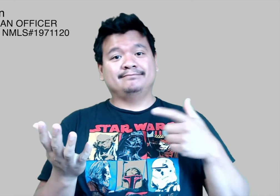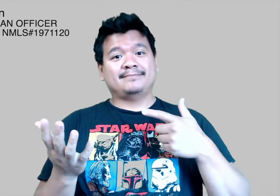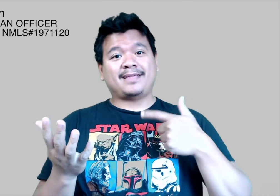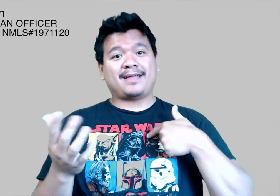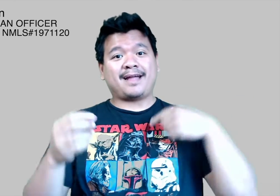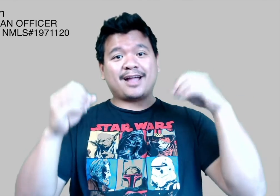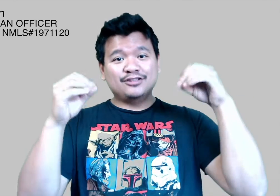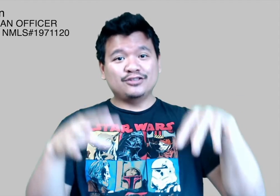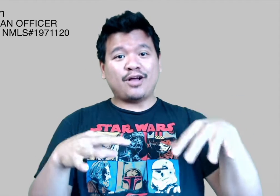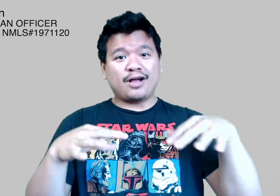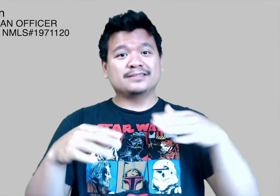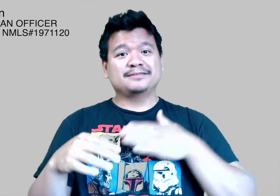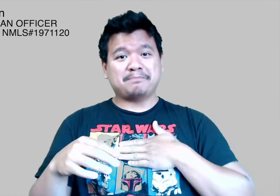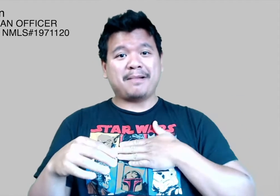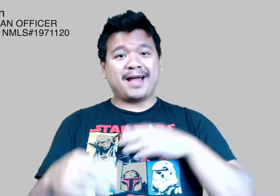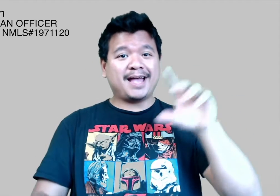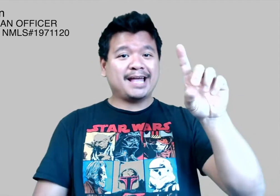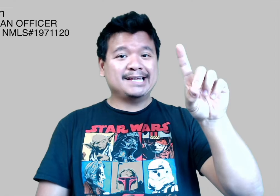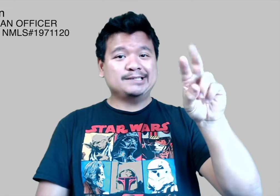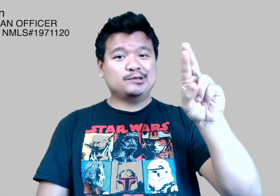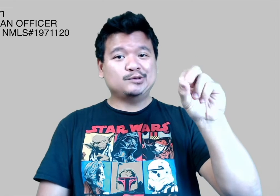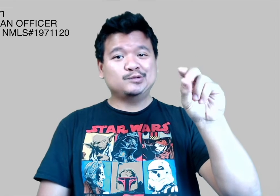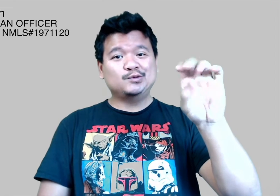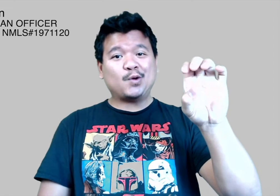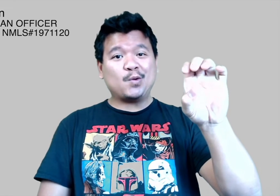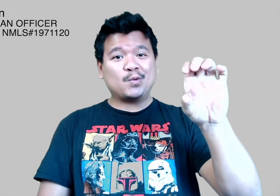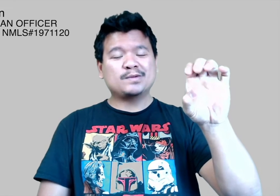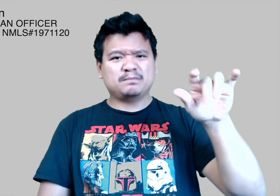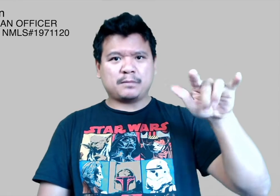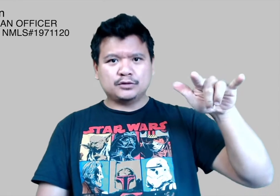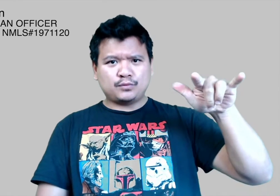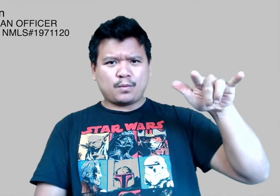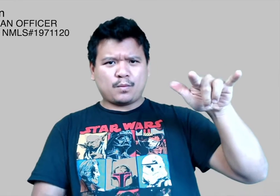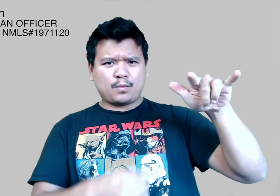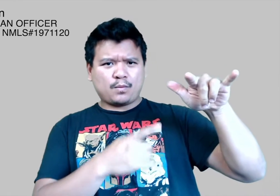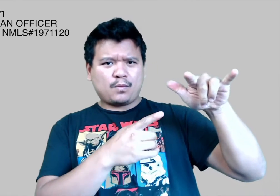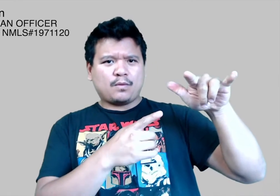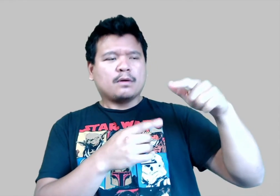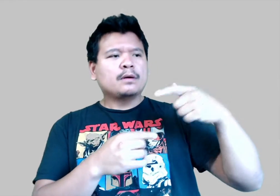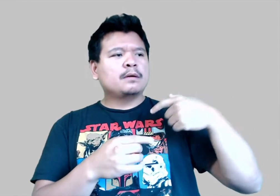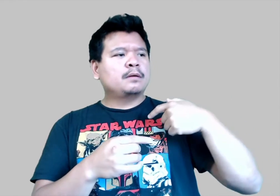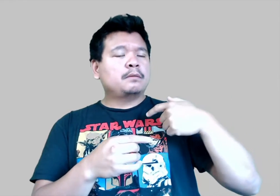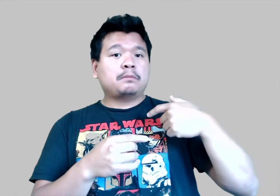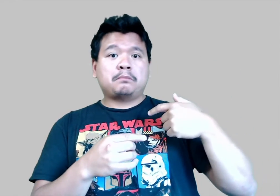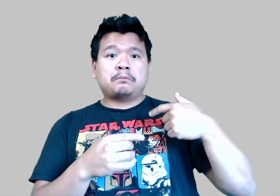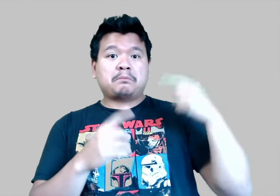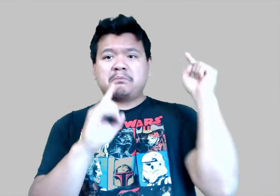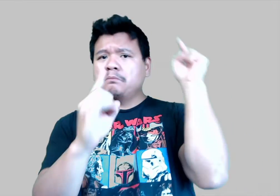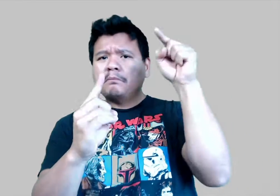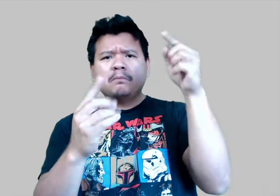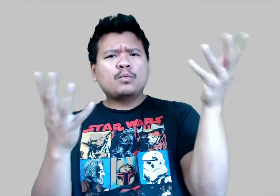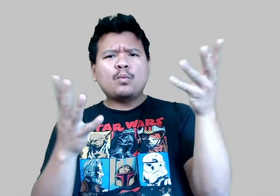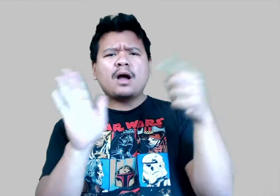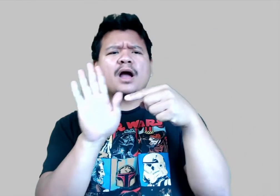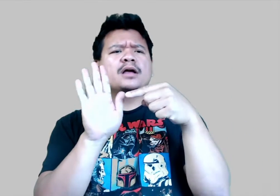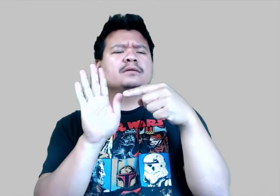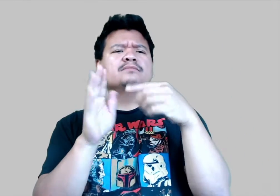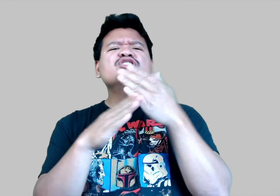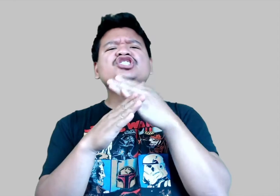So, I lost my drone. I was planning on sharing some aerial shots of